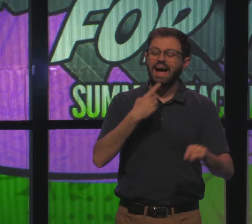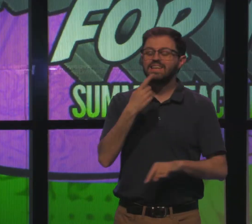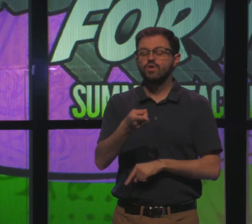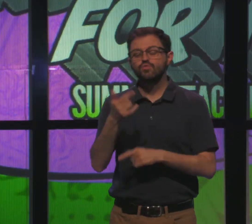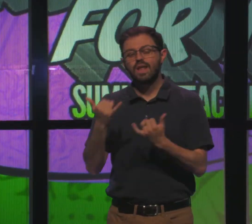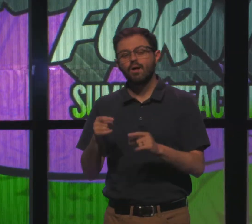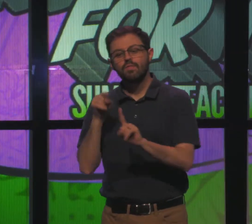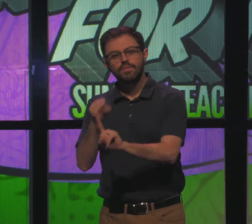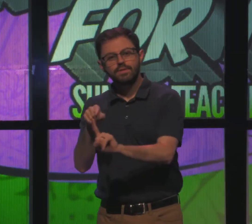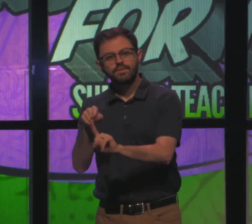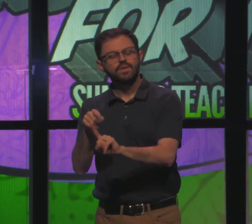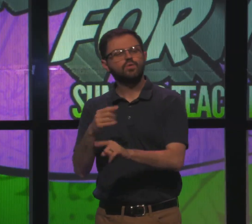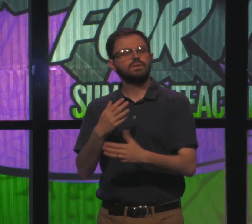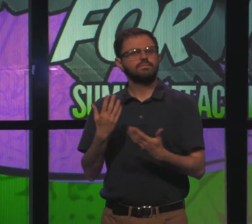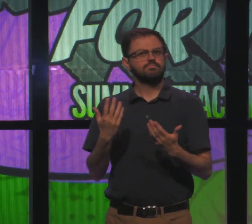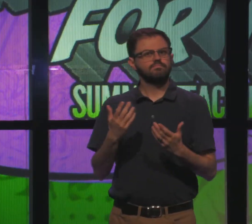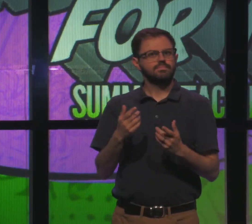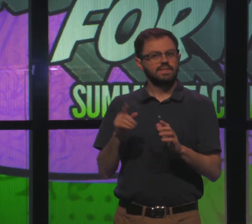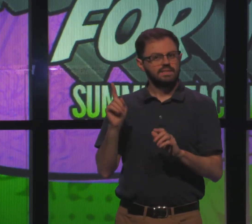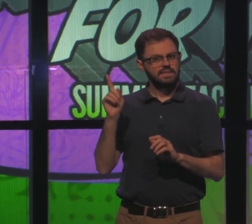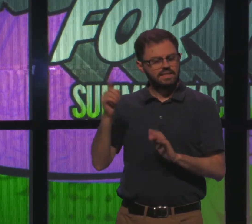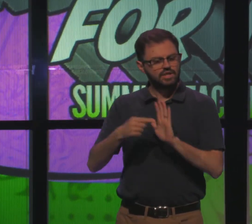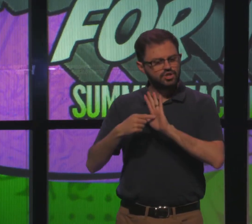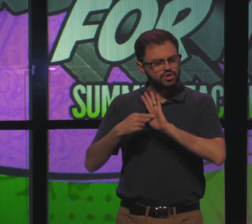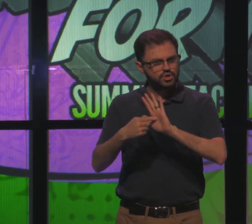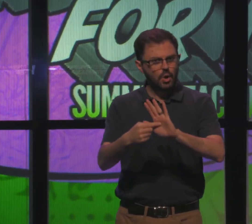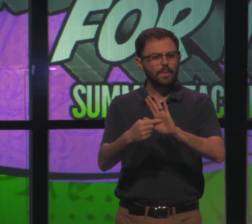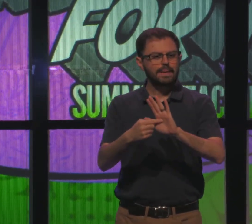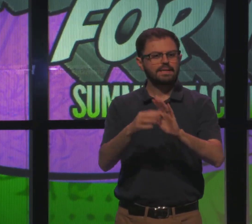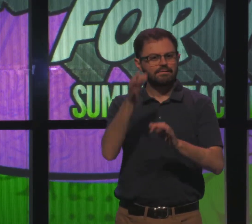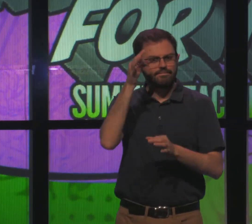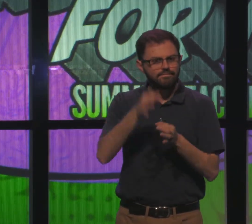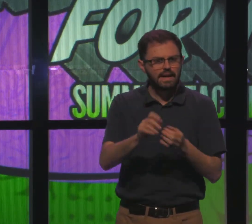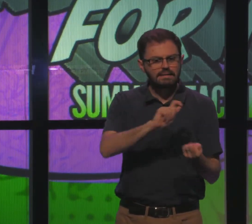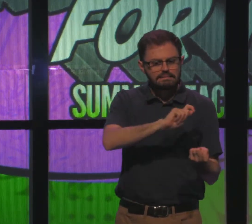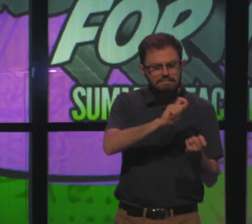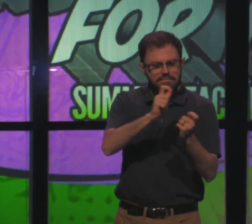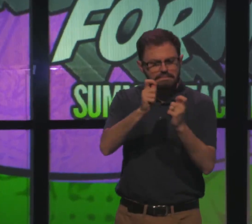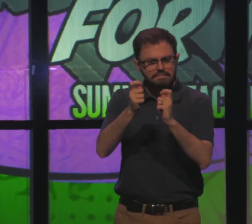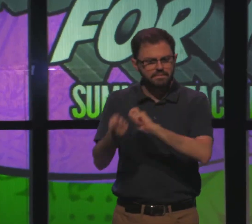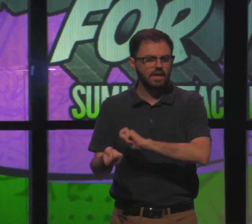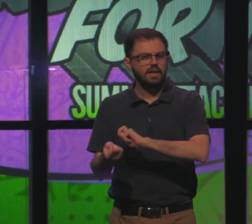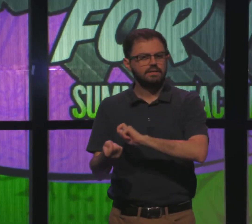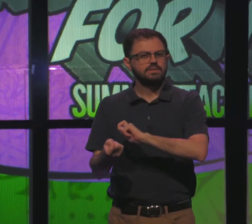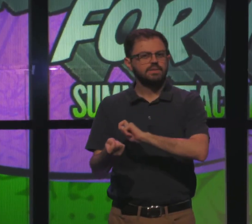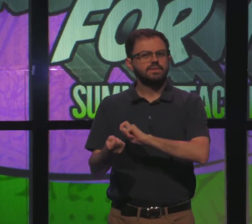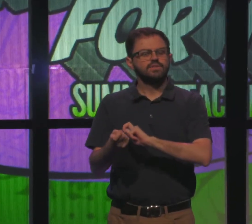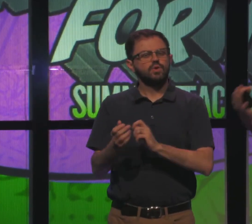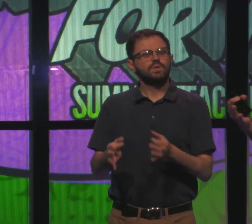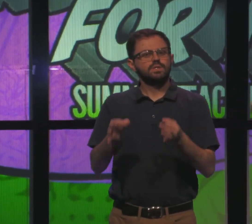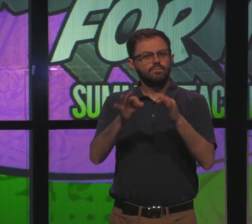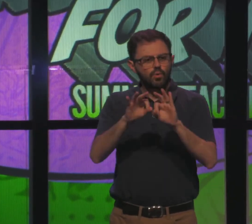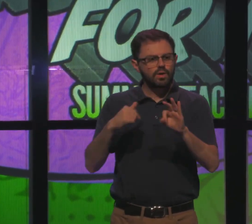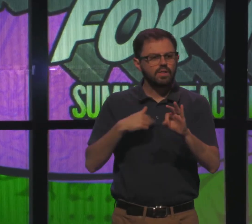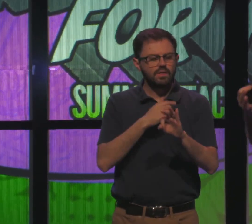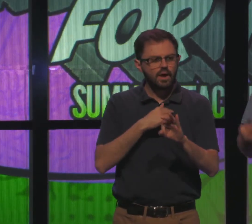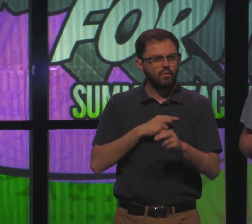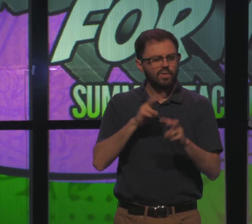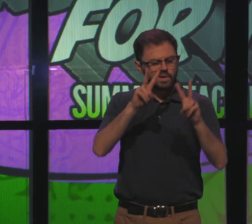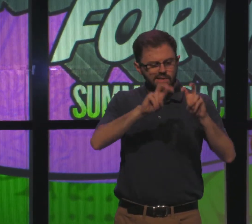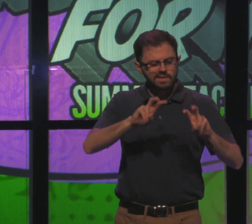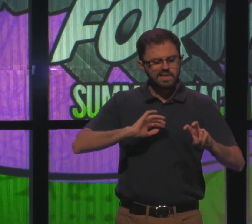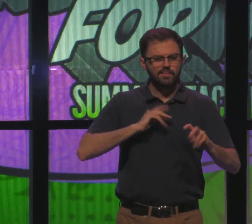dynamic nature of faith, the importance of reinterpreting traditions and adapting teachings in